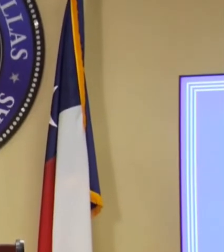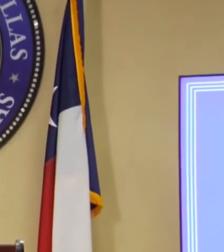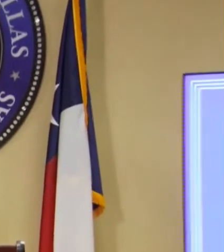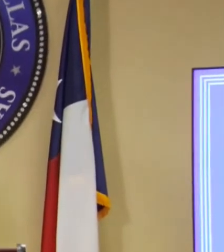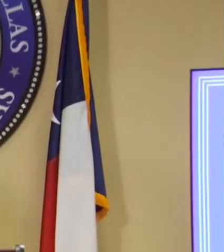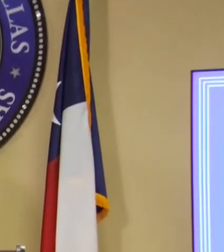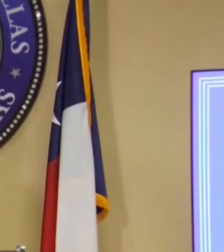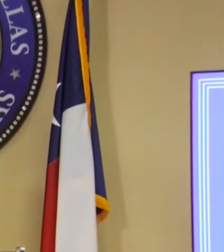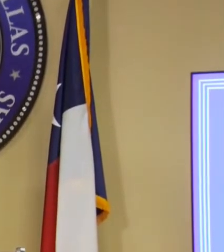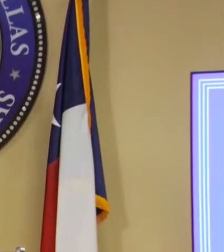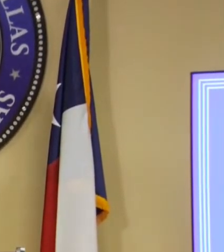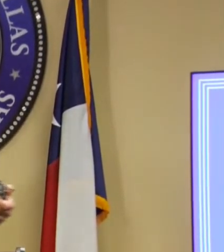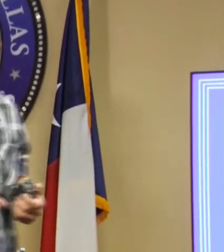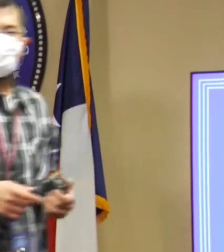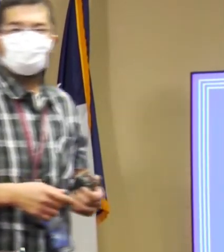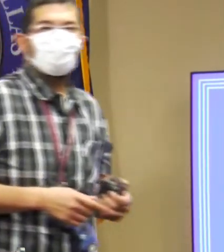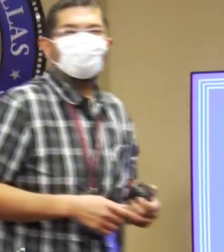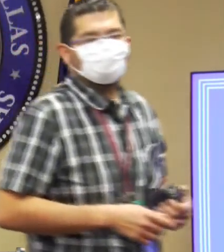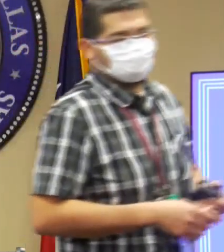Get a mic.